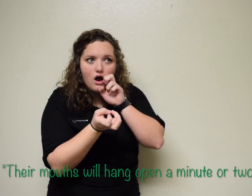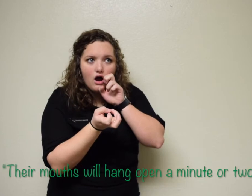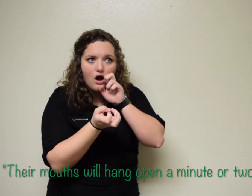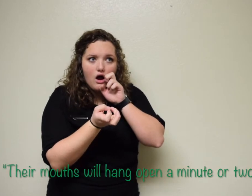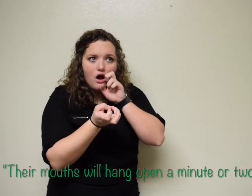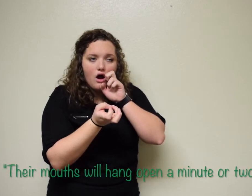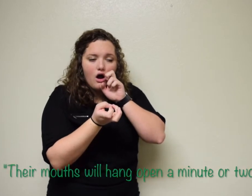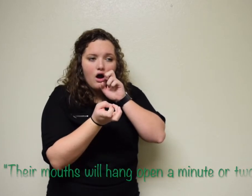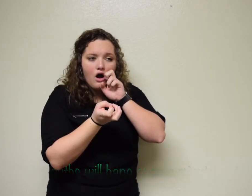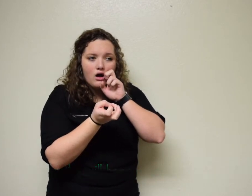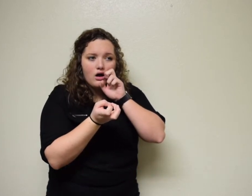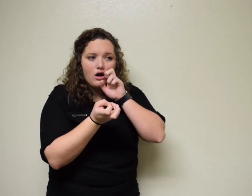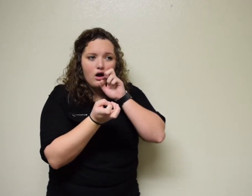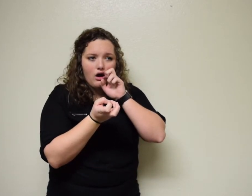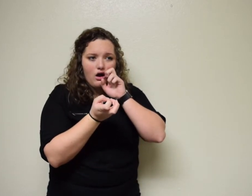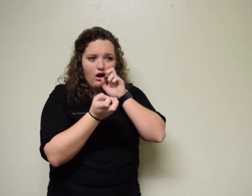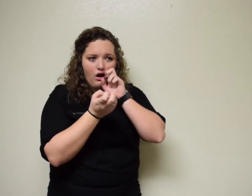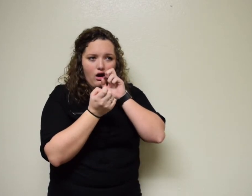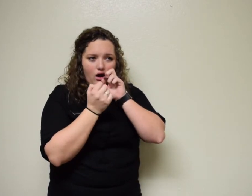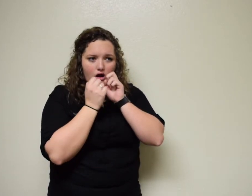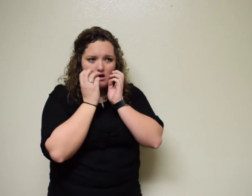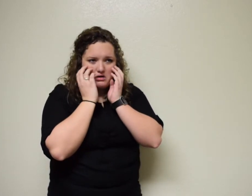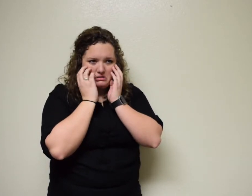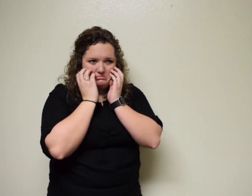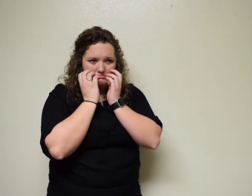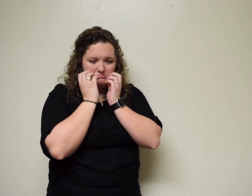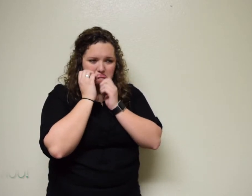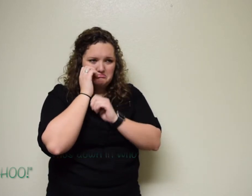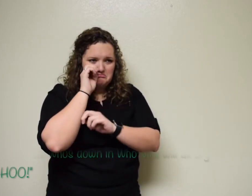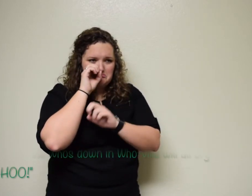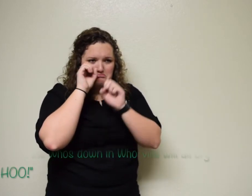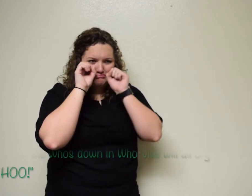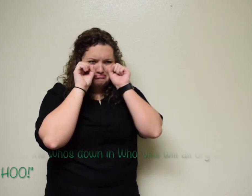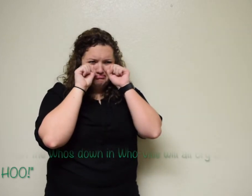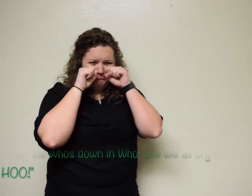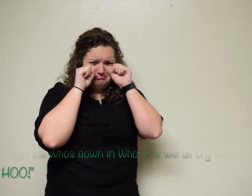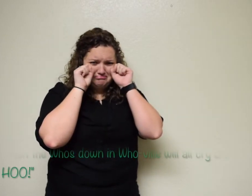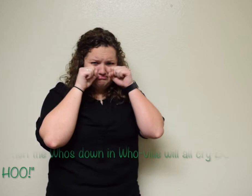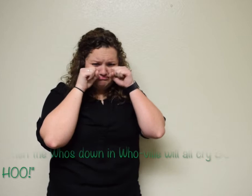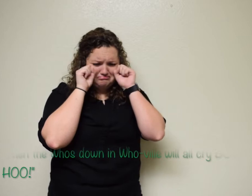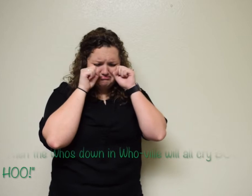then the who's down in whoville will all cry boo hoo